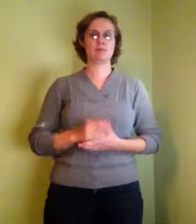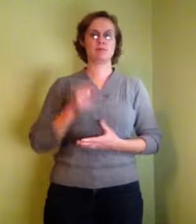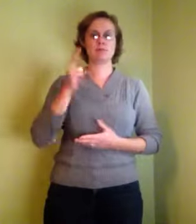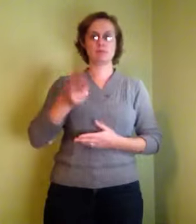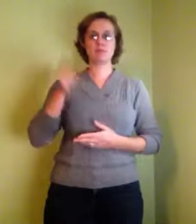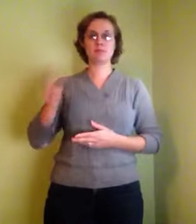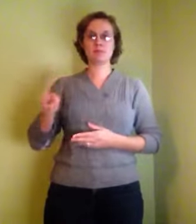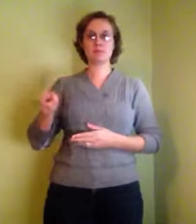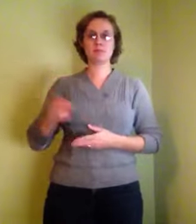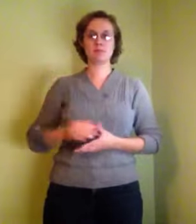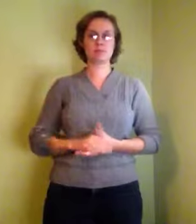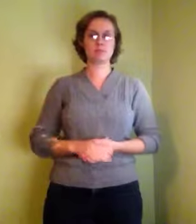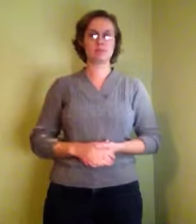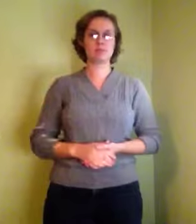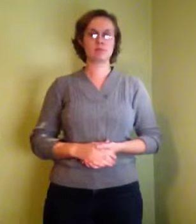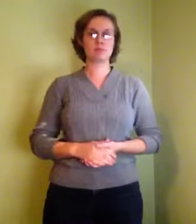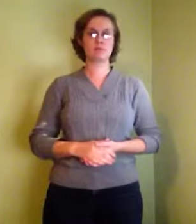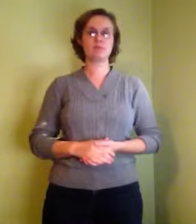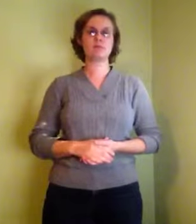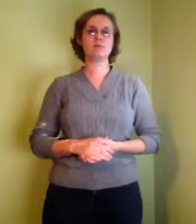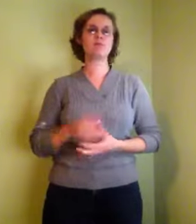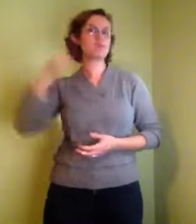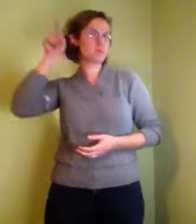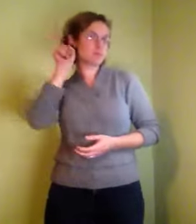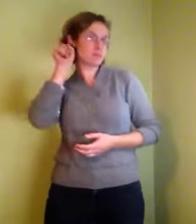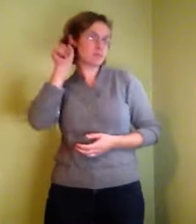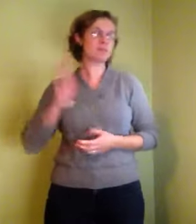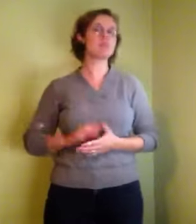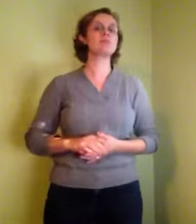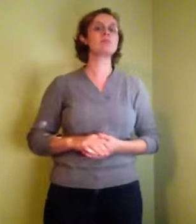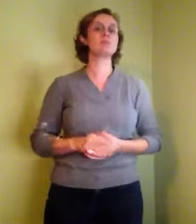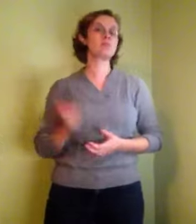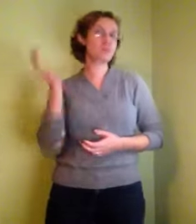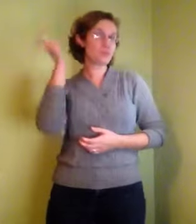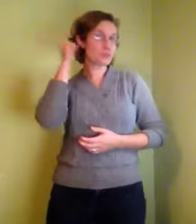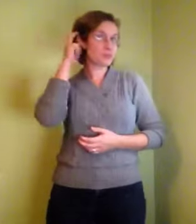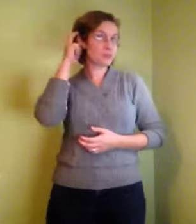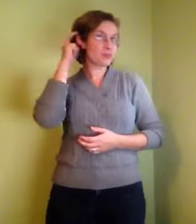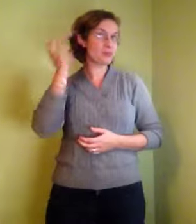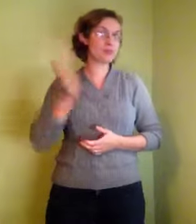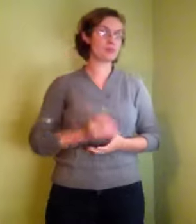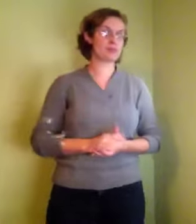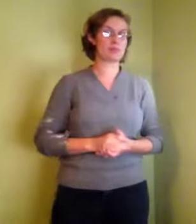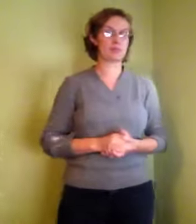Hearing, Hearing Aid, Cochlear Implant, See,